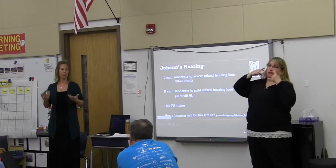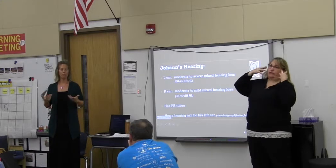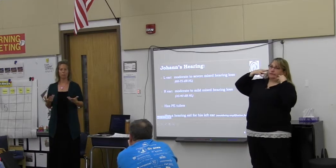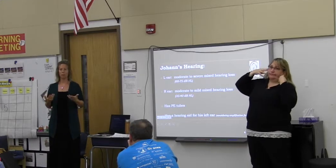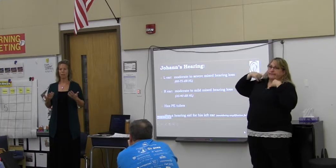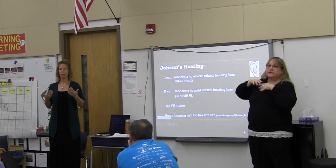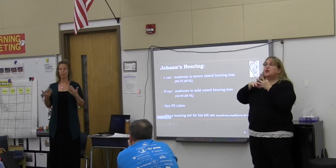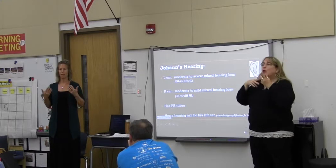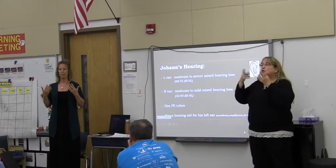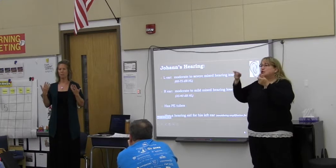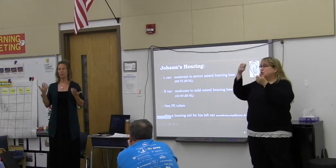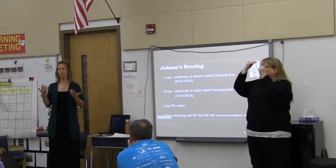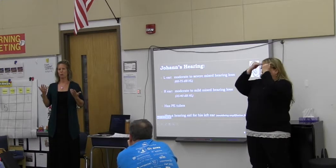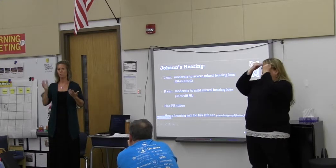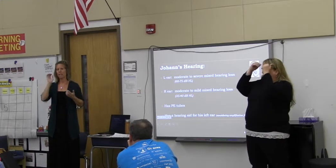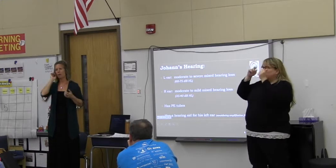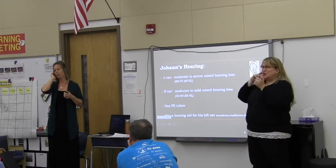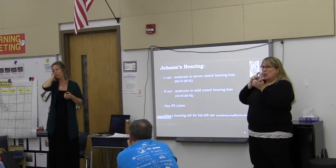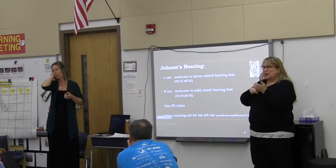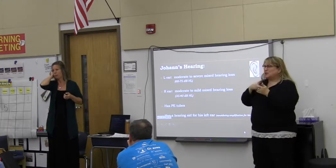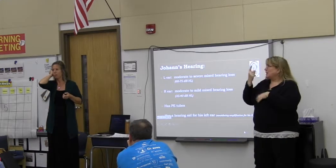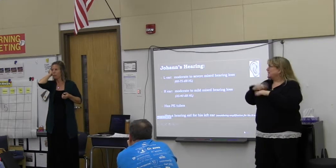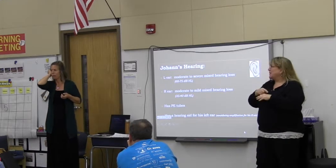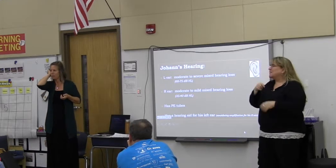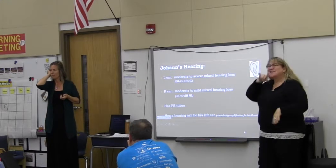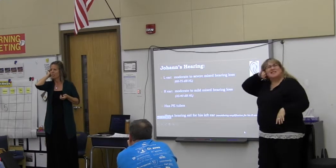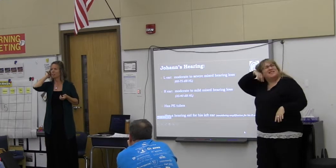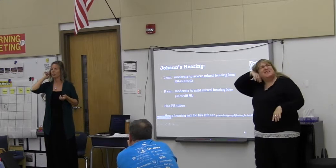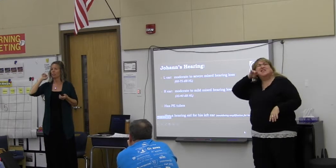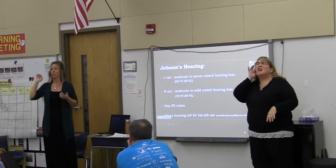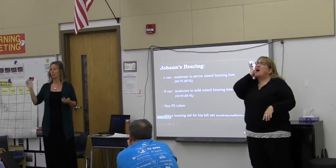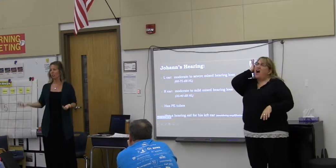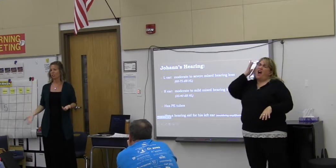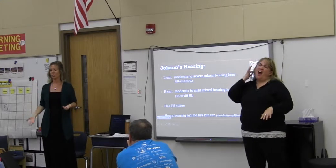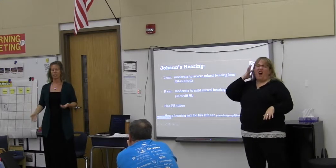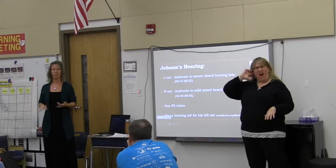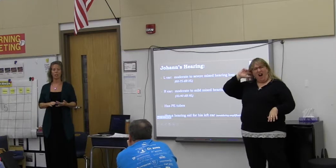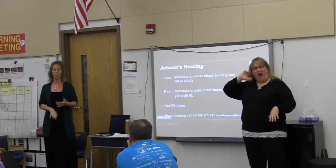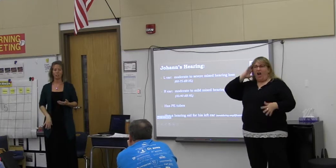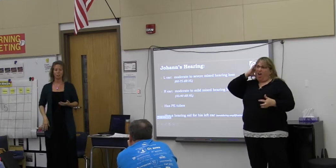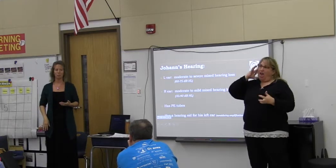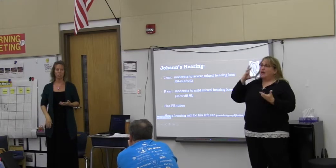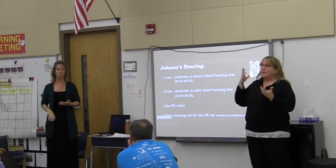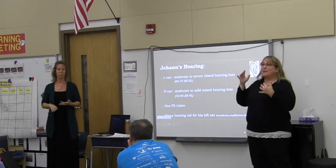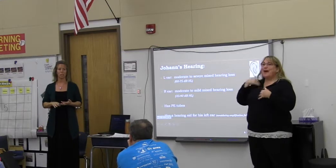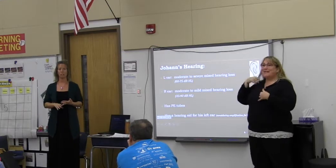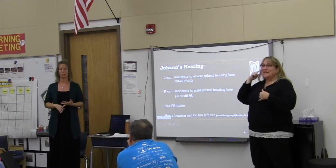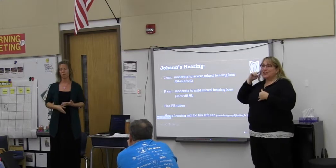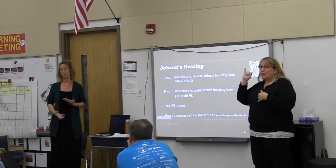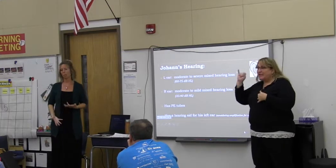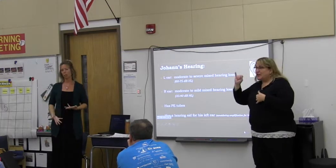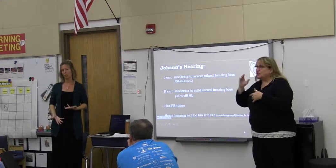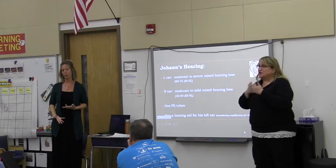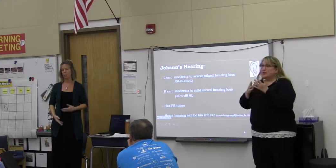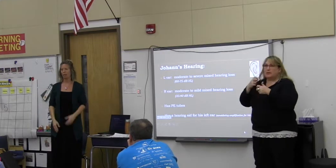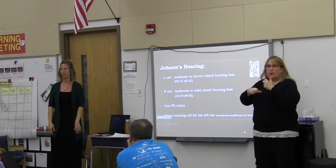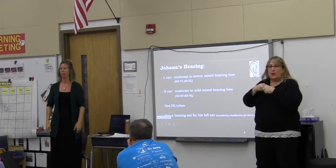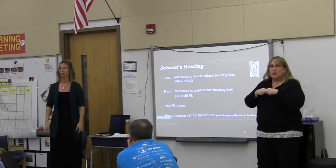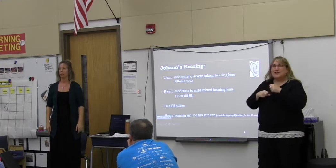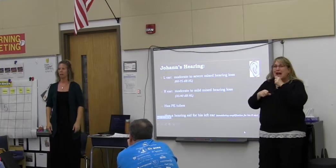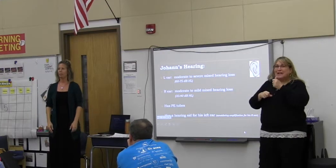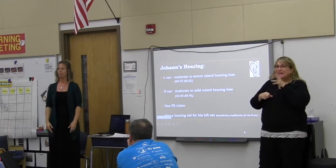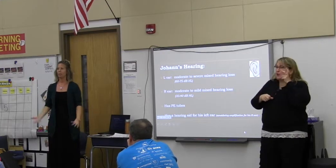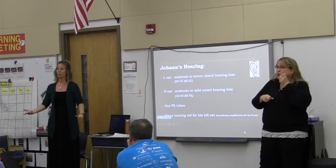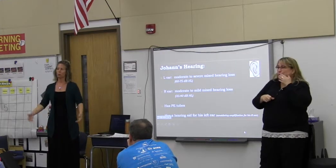be mindful that if you just notice a day where he might be rubbing his ear, there's a good chance he could have an ear infection or he might not be hearing that